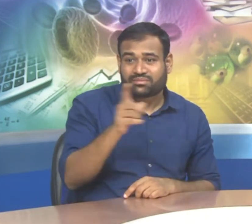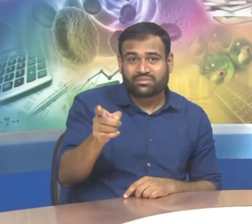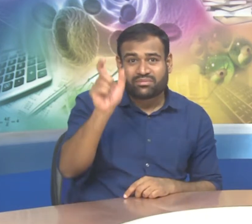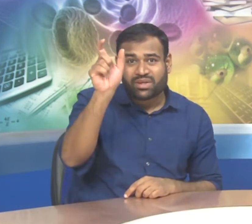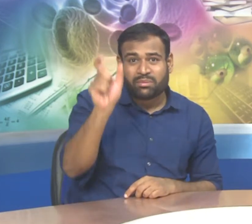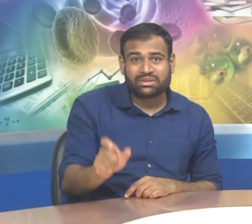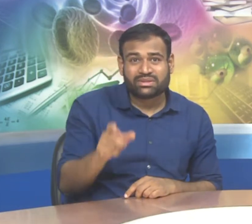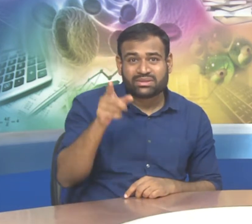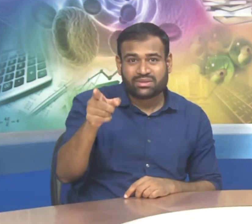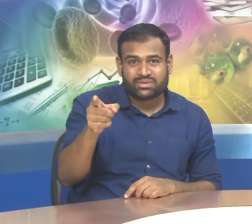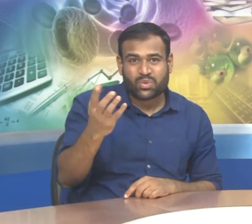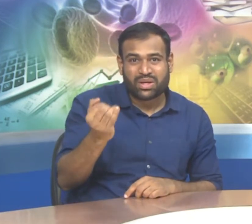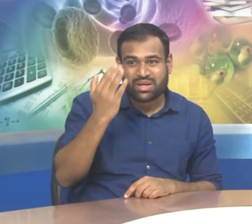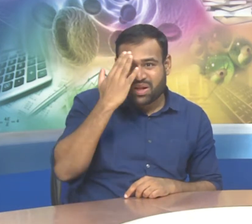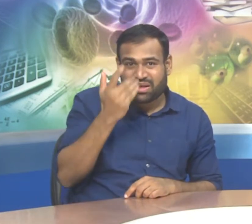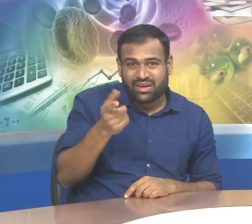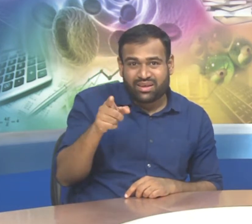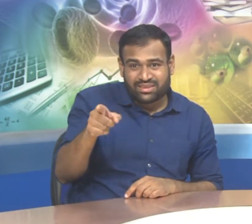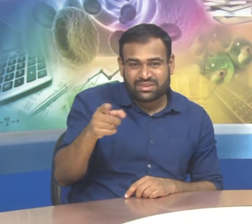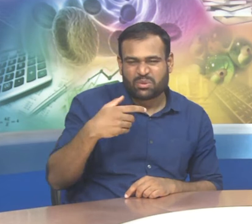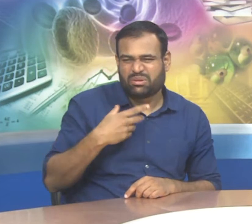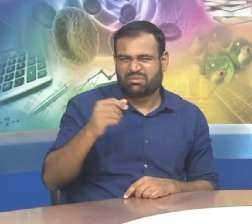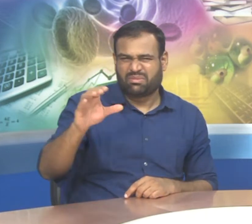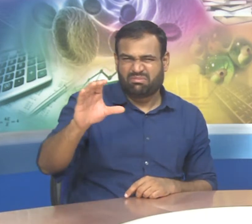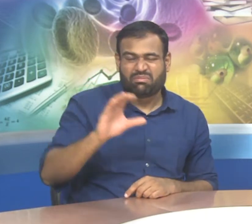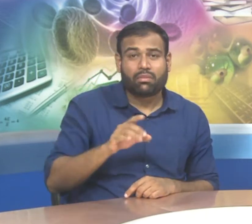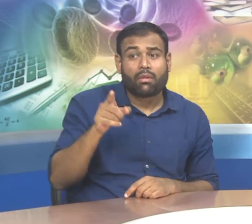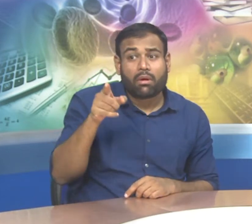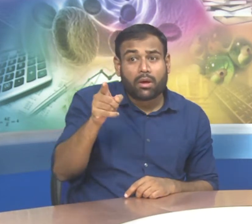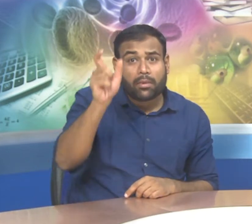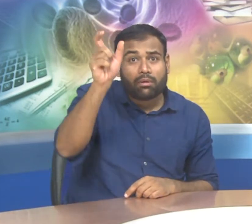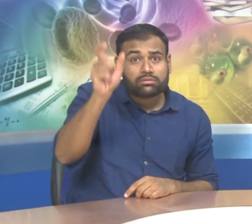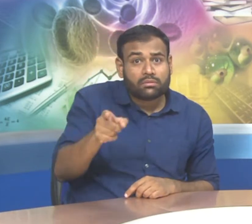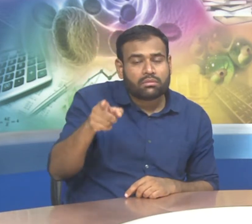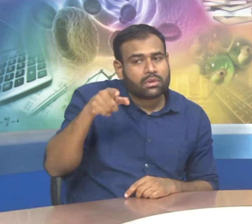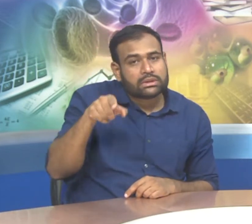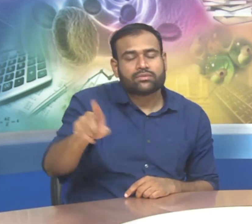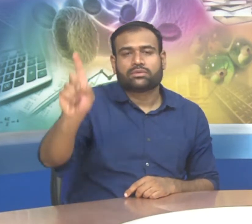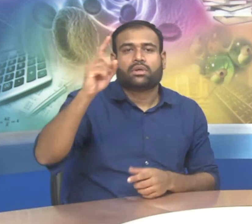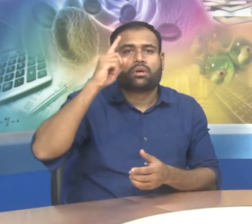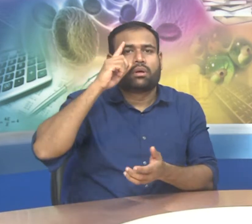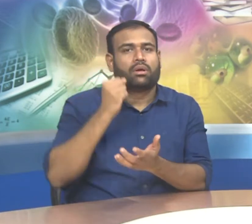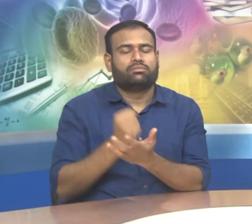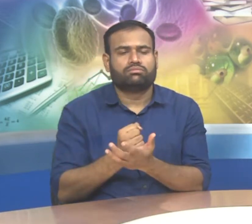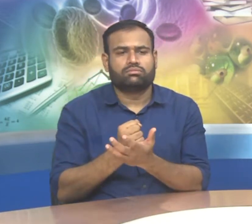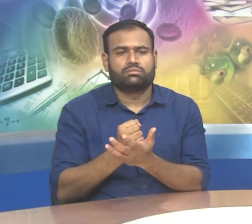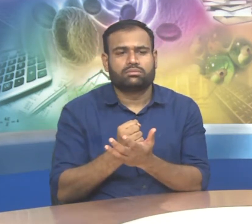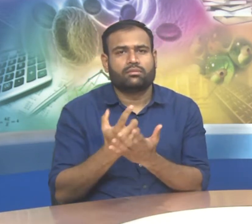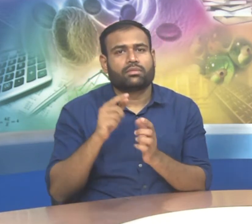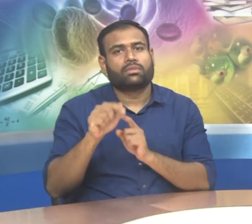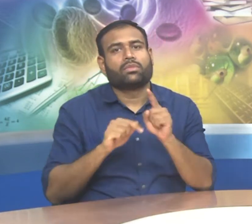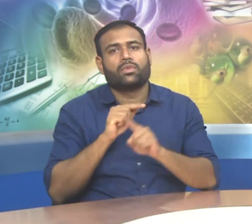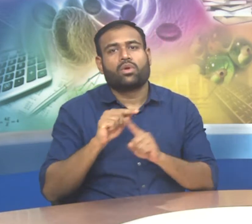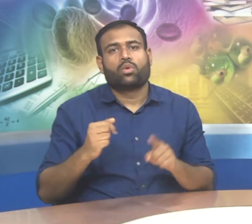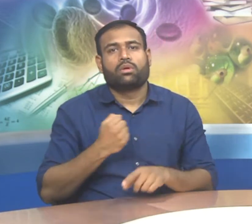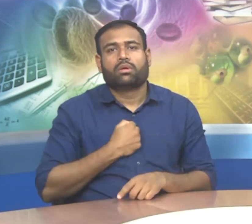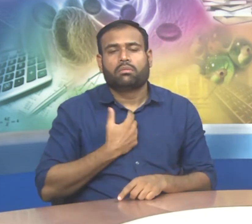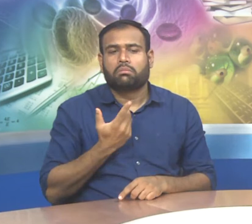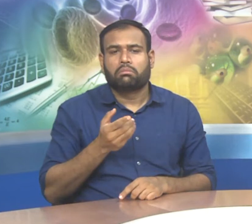But on the other side, the money lender, the rate of interest is decided by the money lender, and